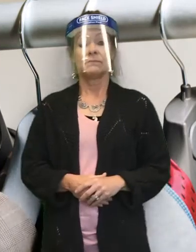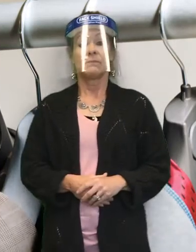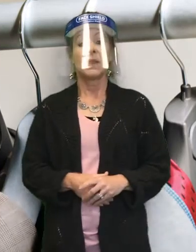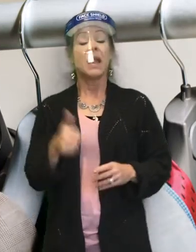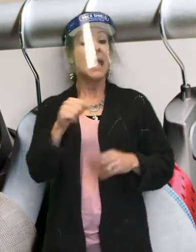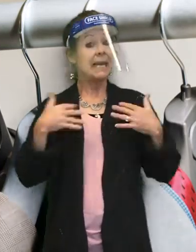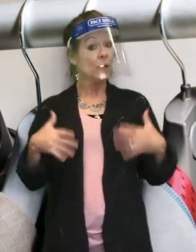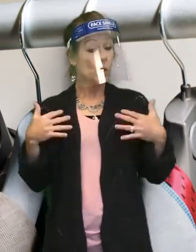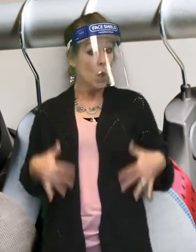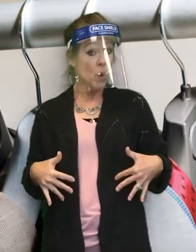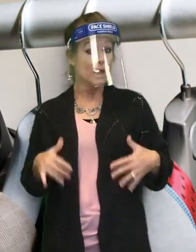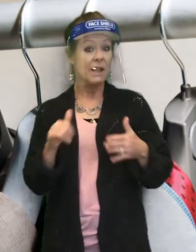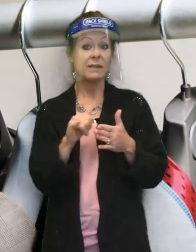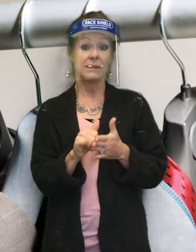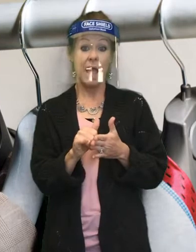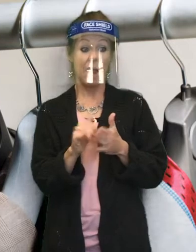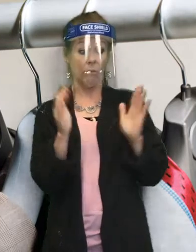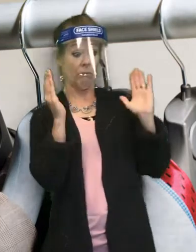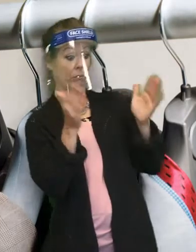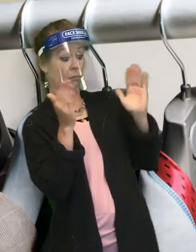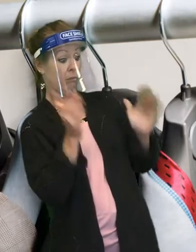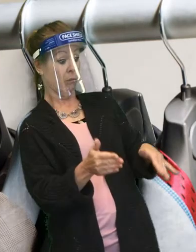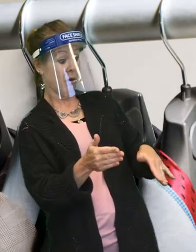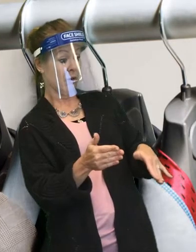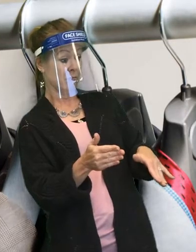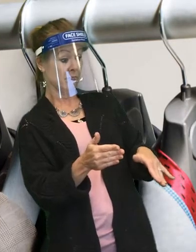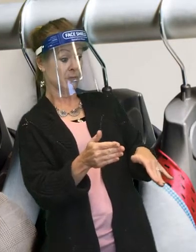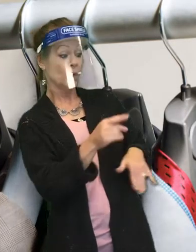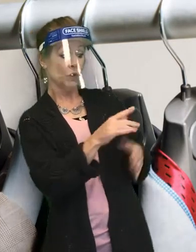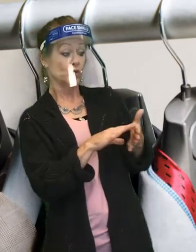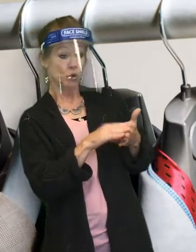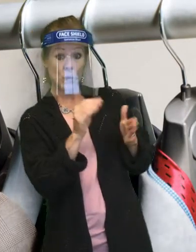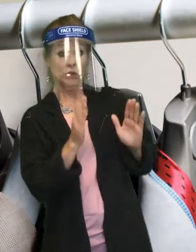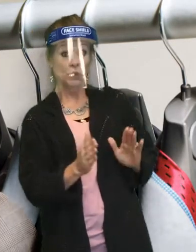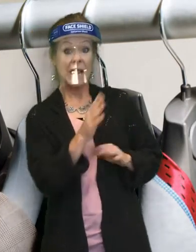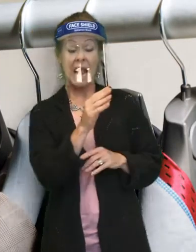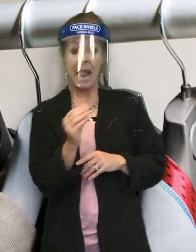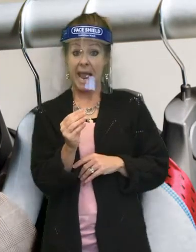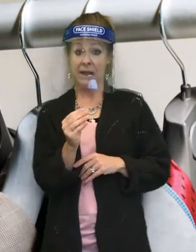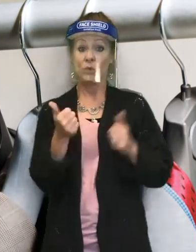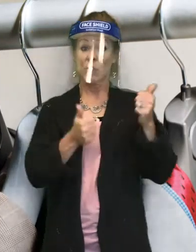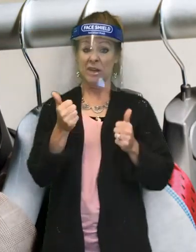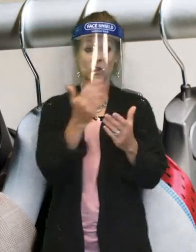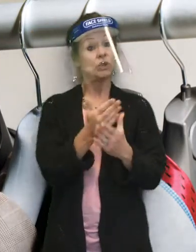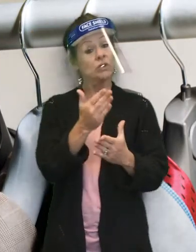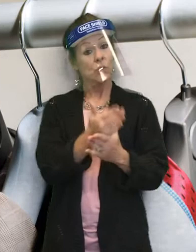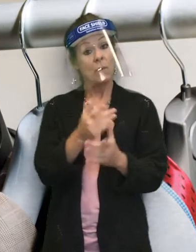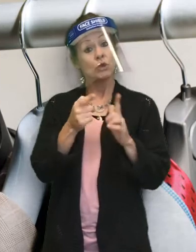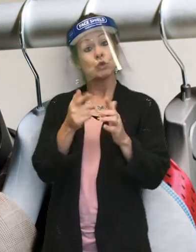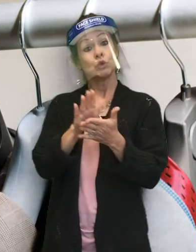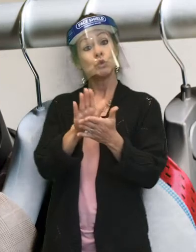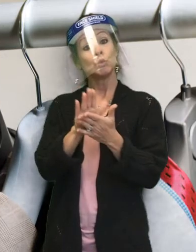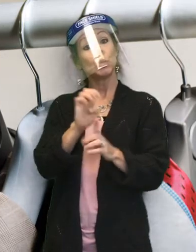Any clothing that draws undue attention to a student and which is disruptive to the